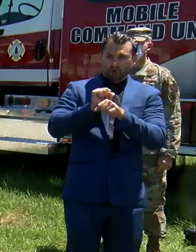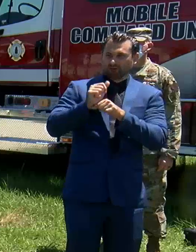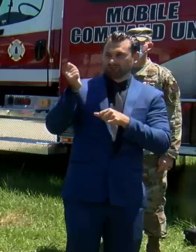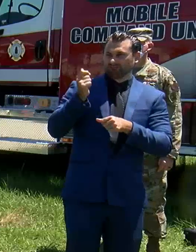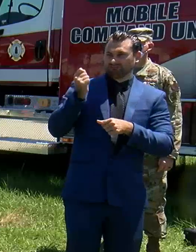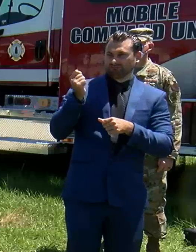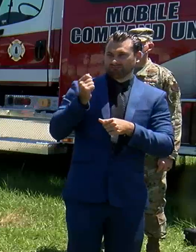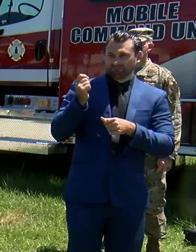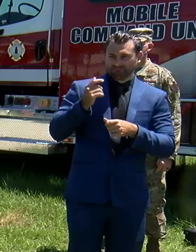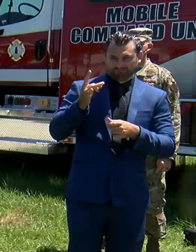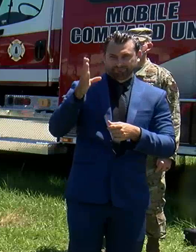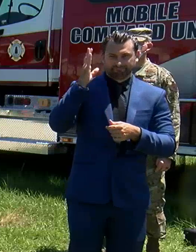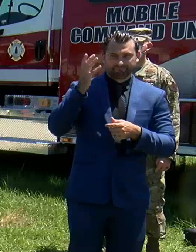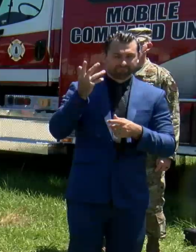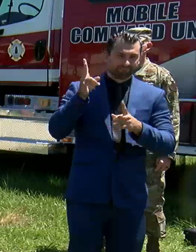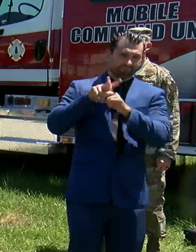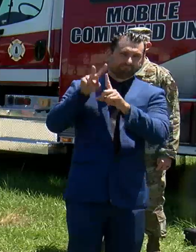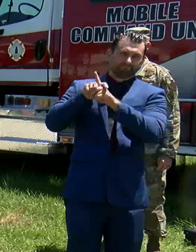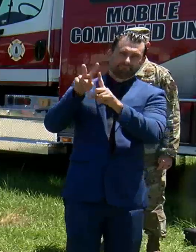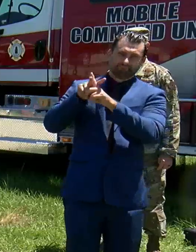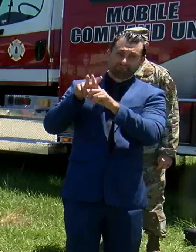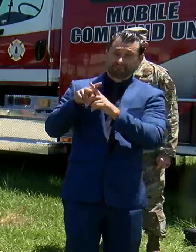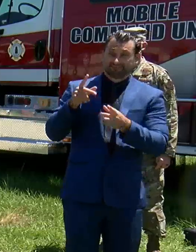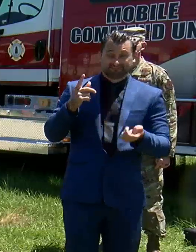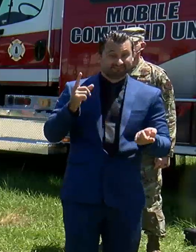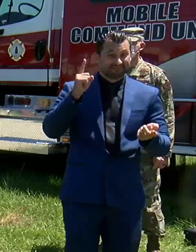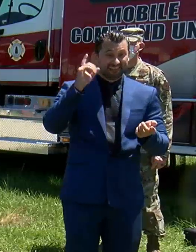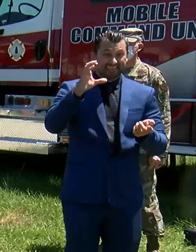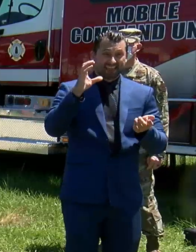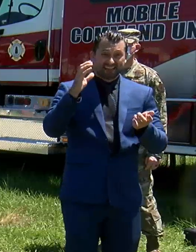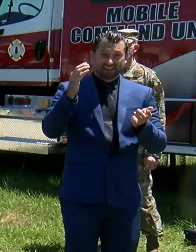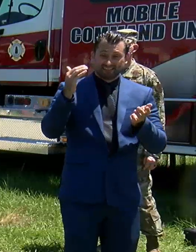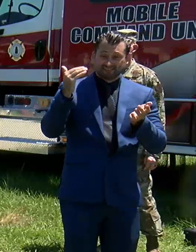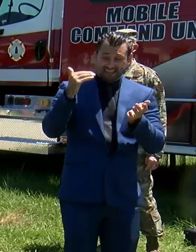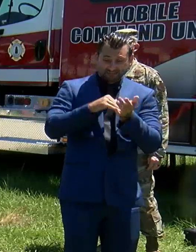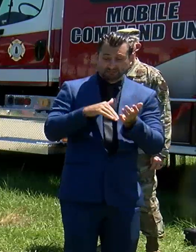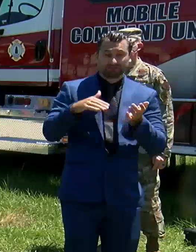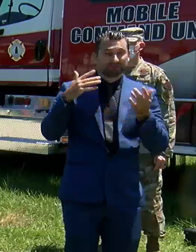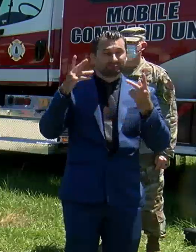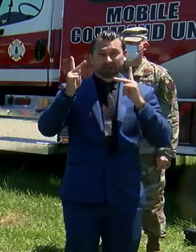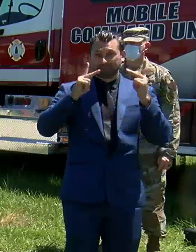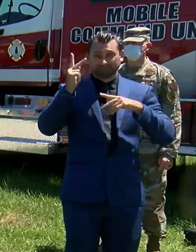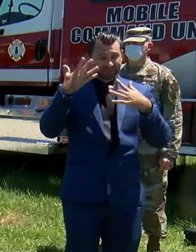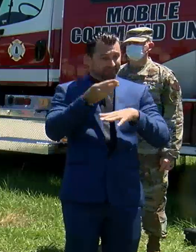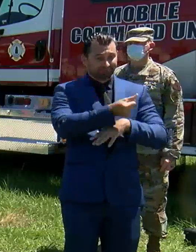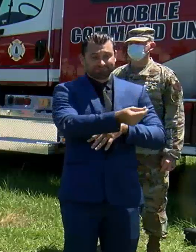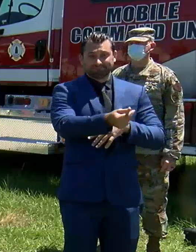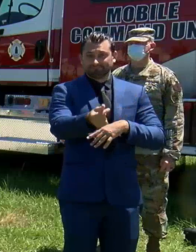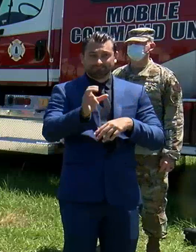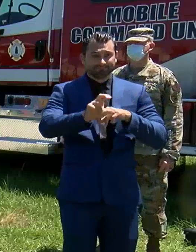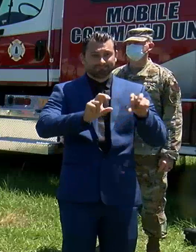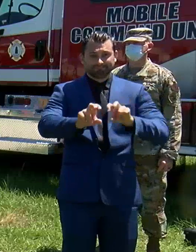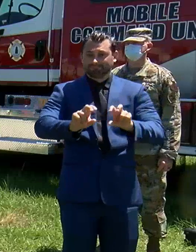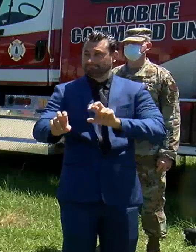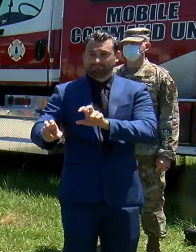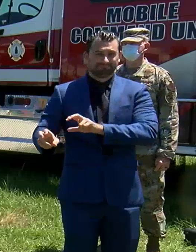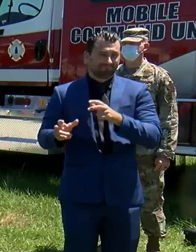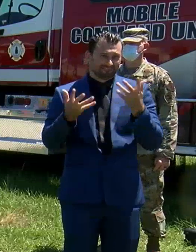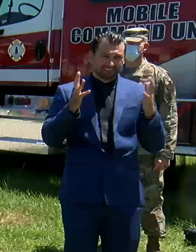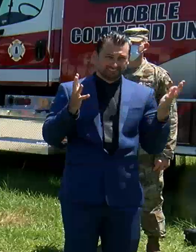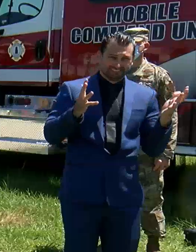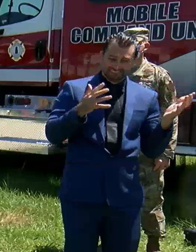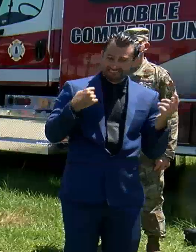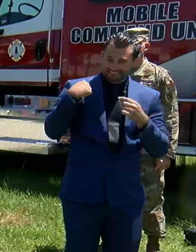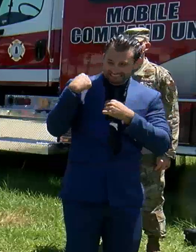and hundreds of thousands of payments that have gone out. So the last week or two has finally gotten us in a